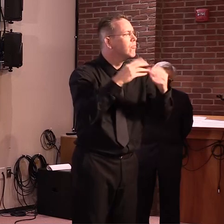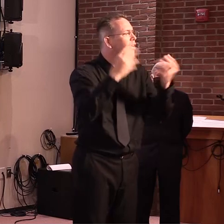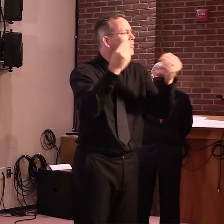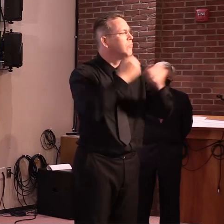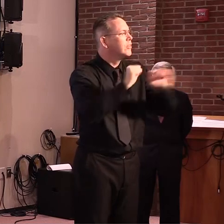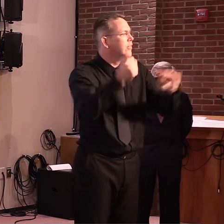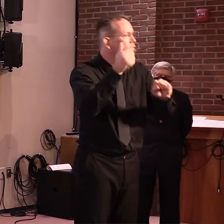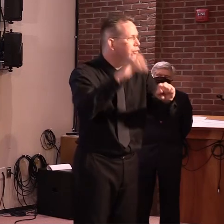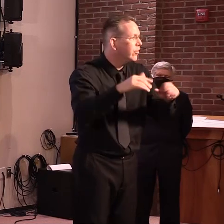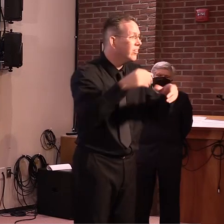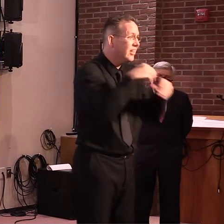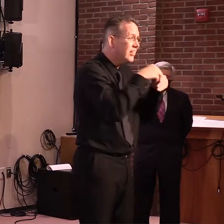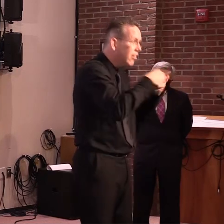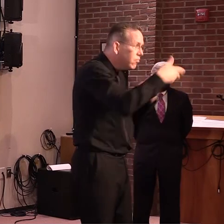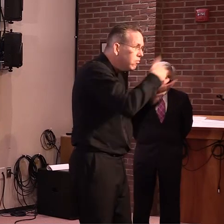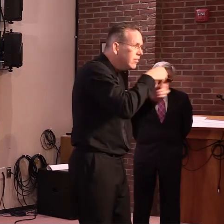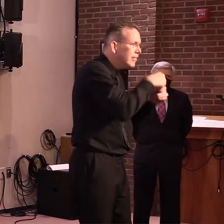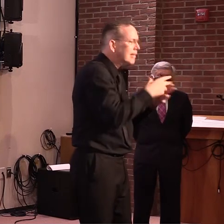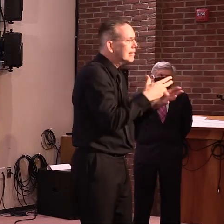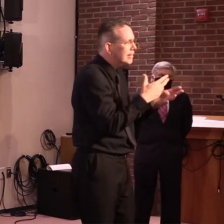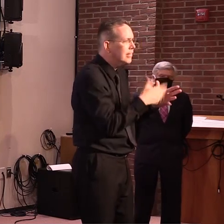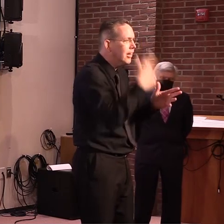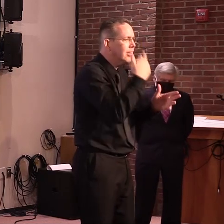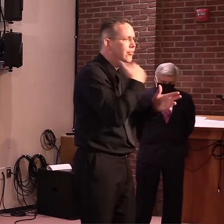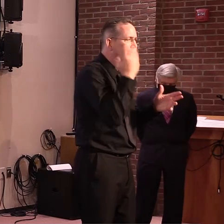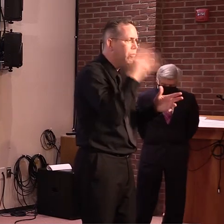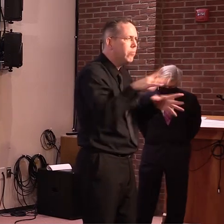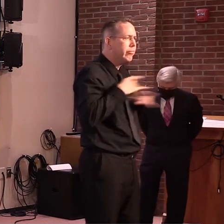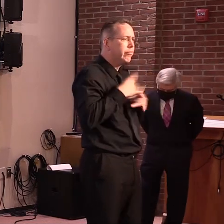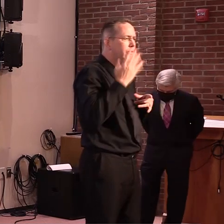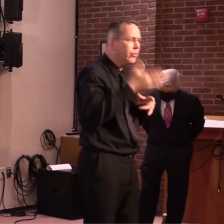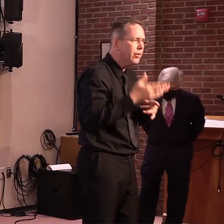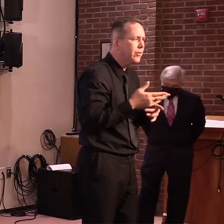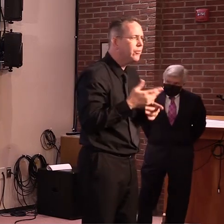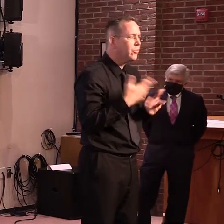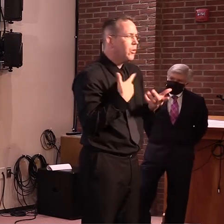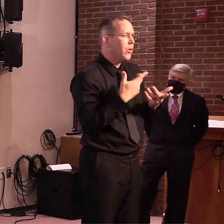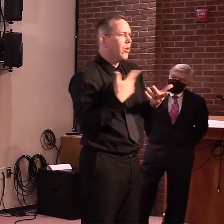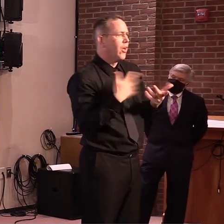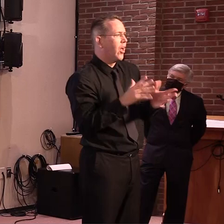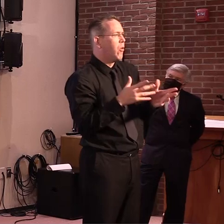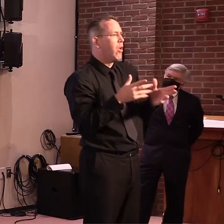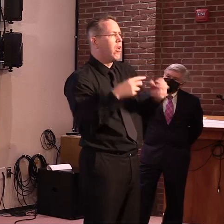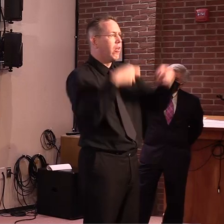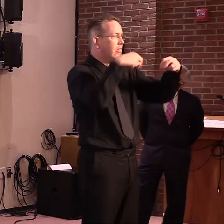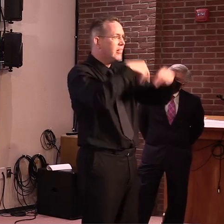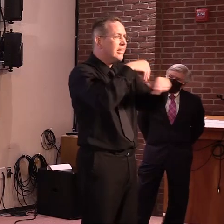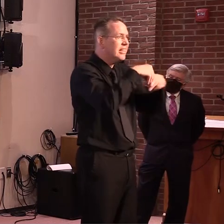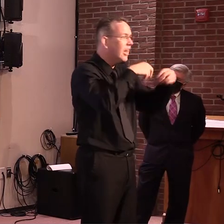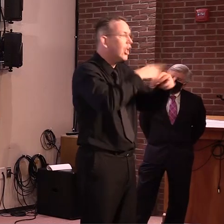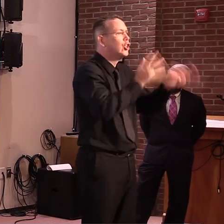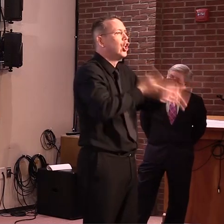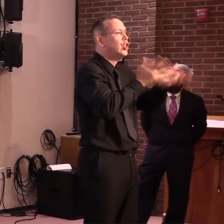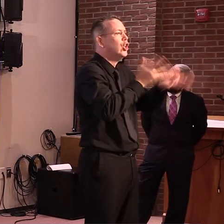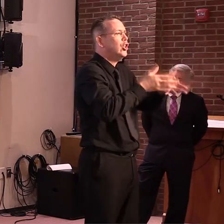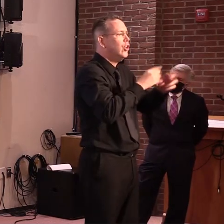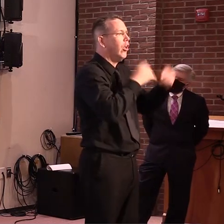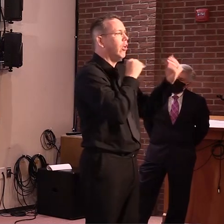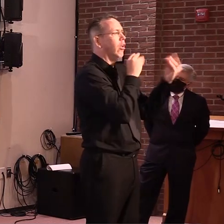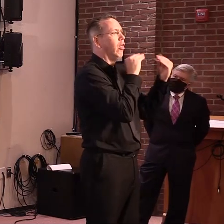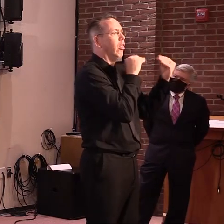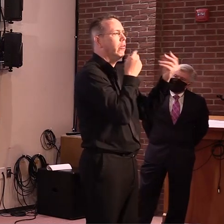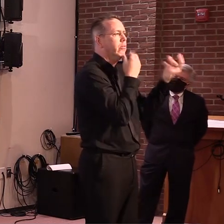brief periods of contact compared to longer periods of contact. I could go into many, many more details, but